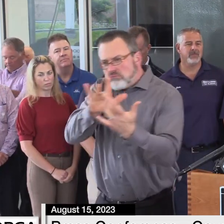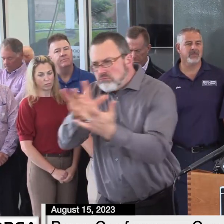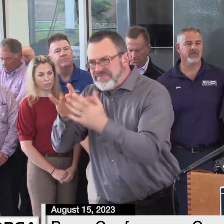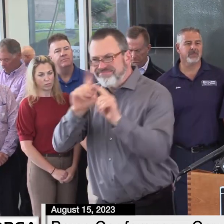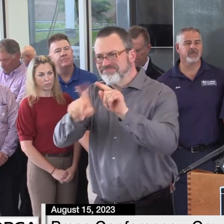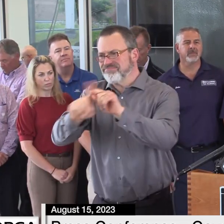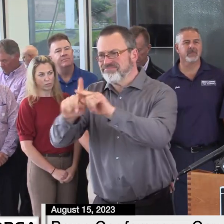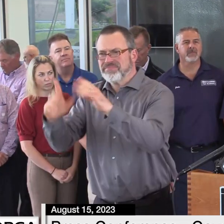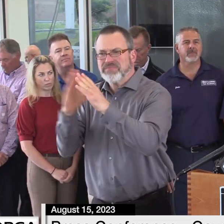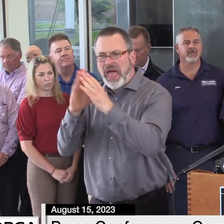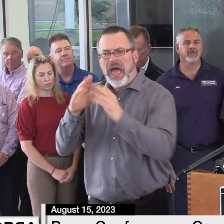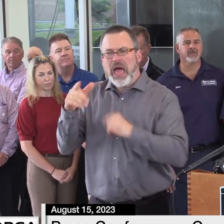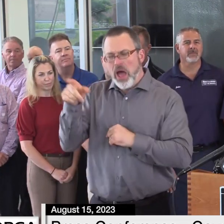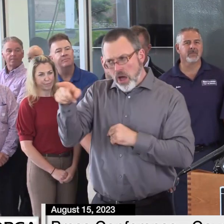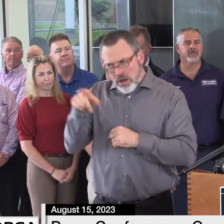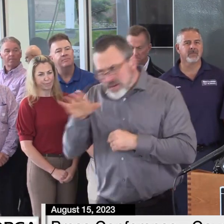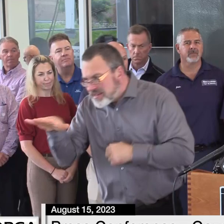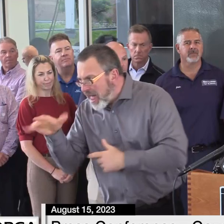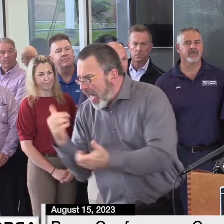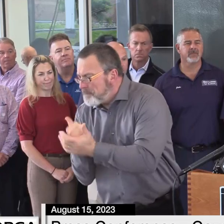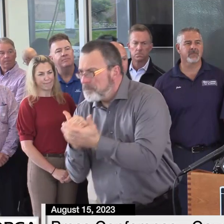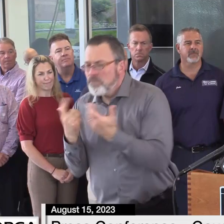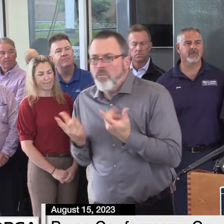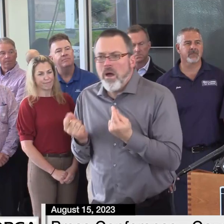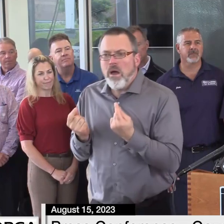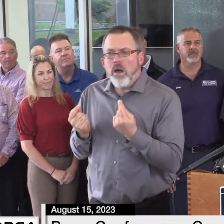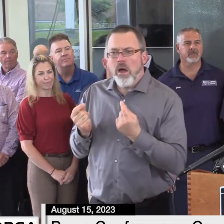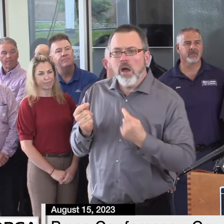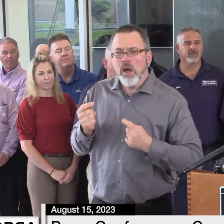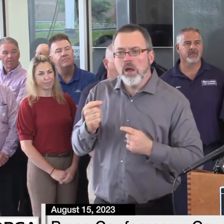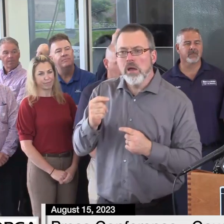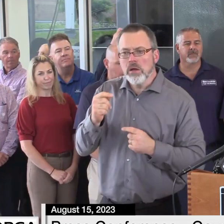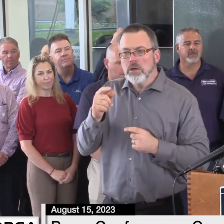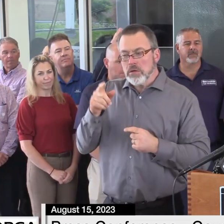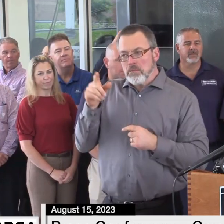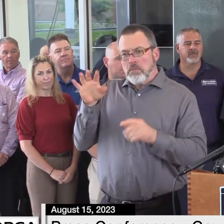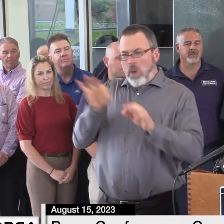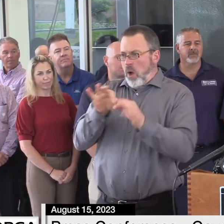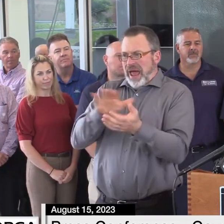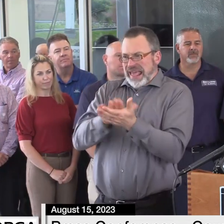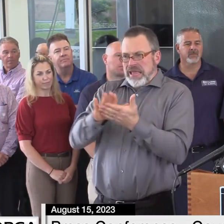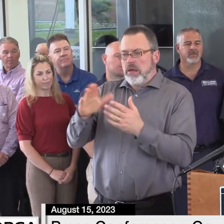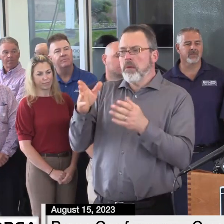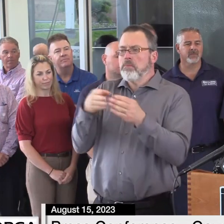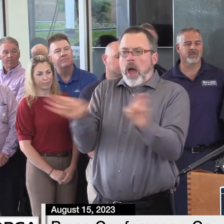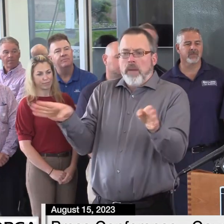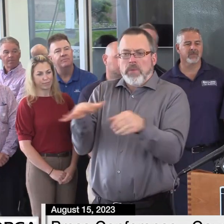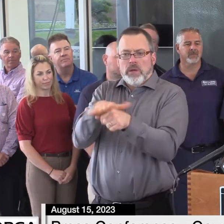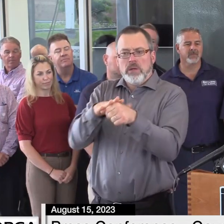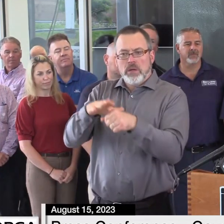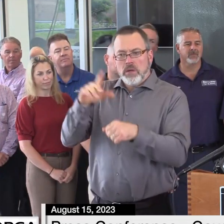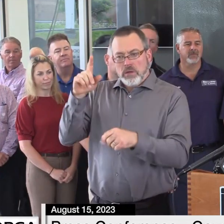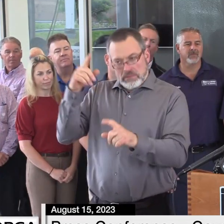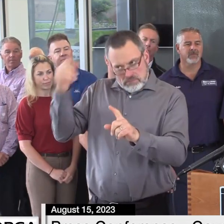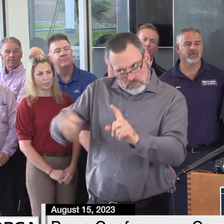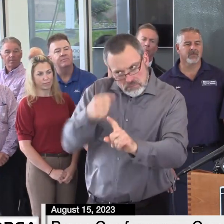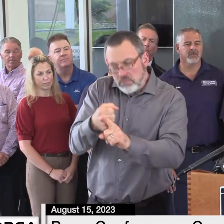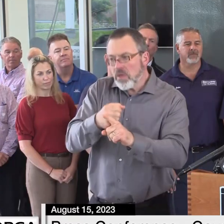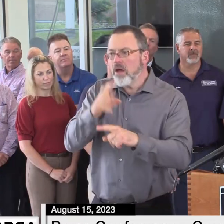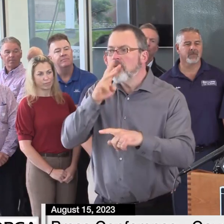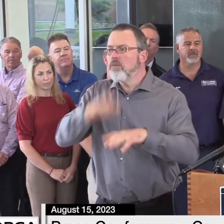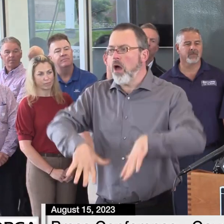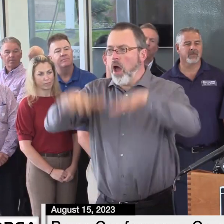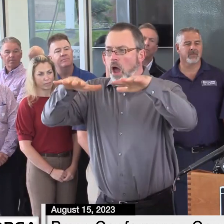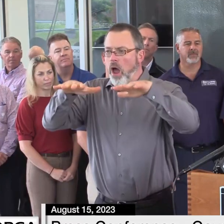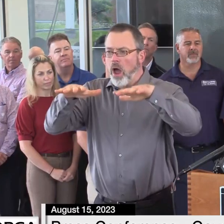who needs assistance in their public spaces to clean up litter, flood litter that has